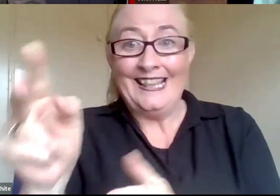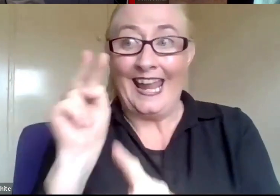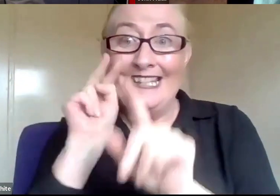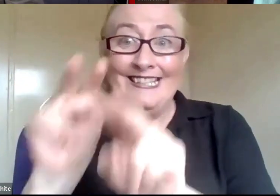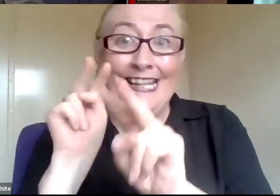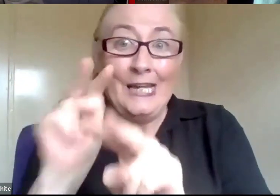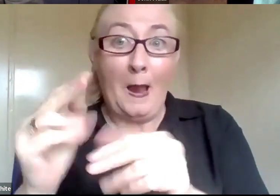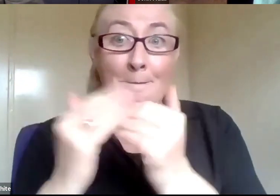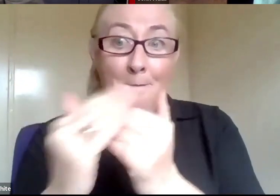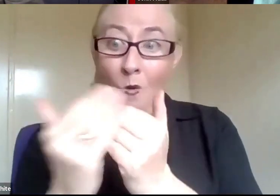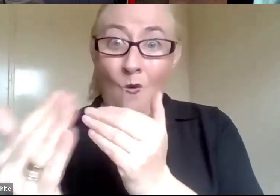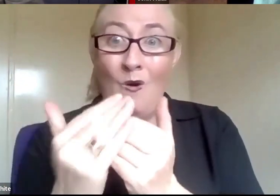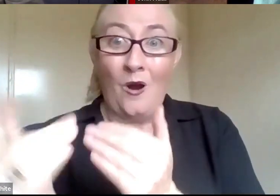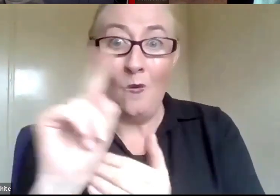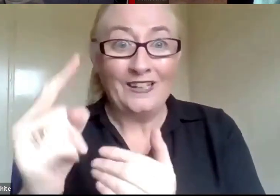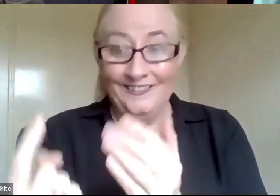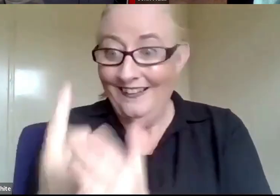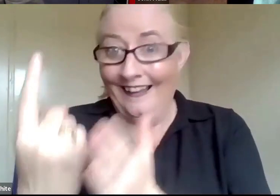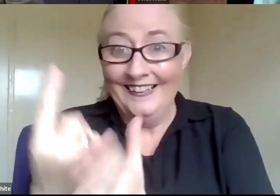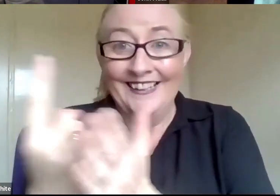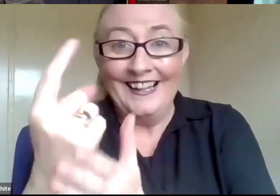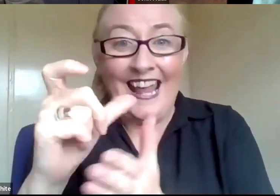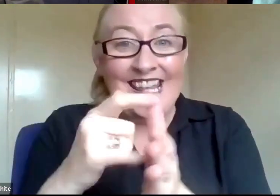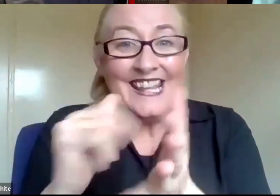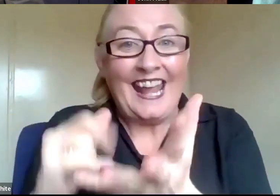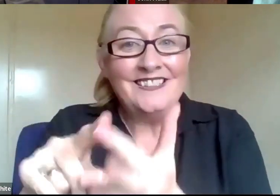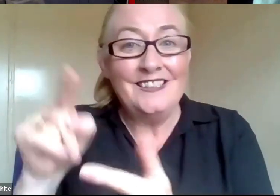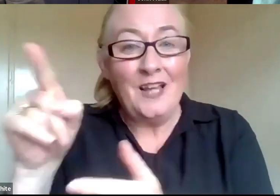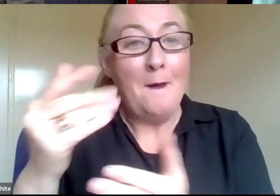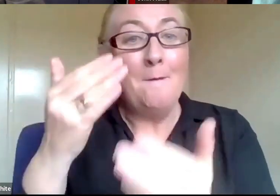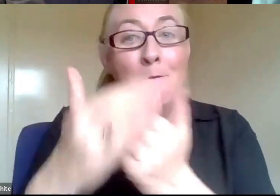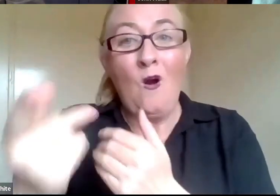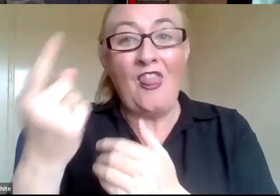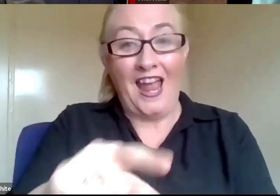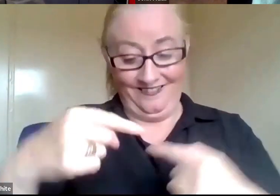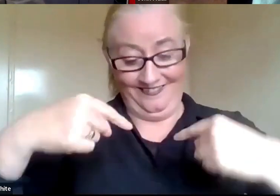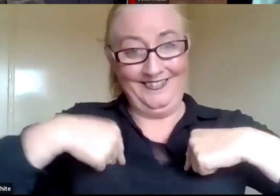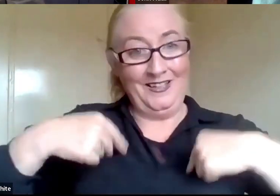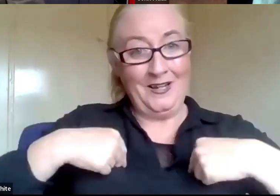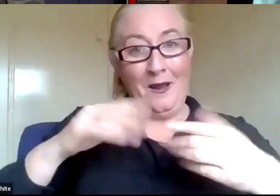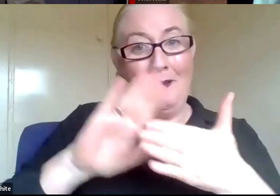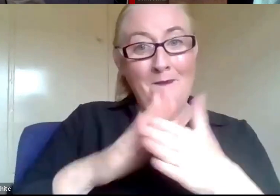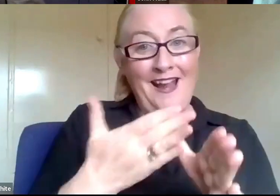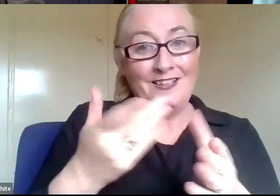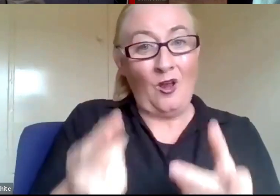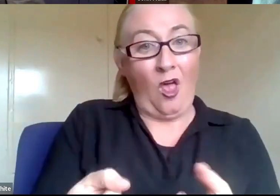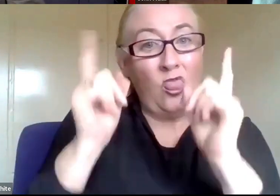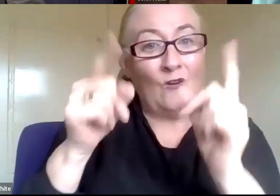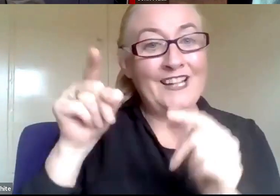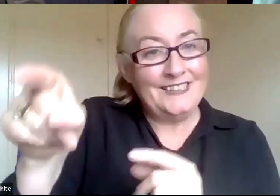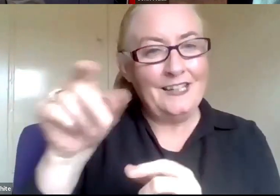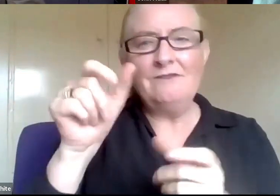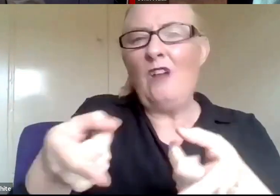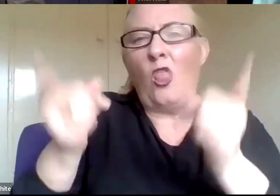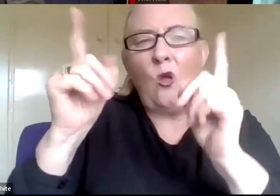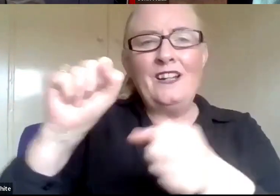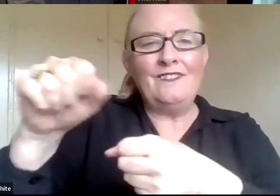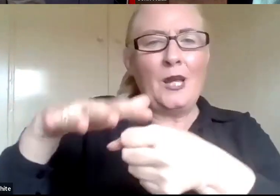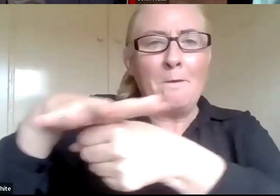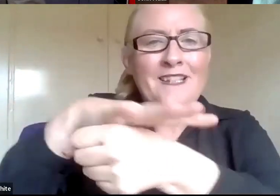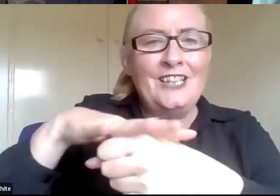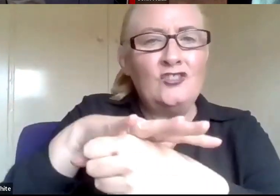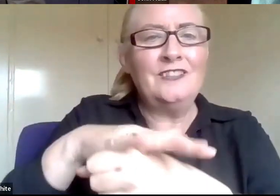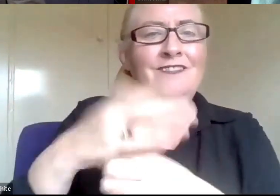position or situation. I'm the boss, I'm the commanding officer, I'm the head teacher, do